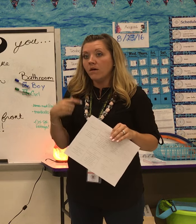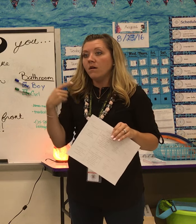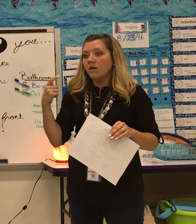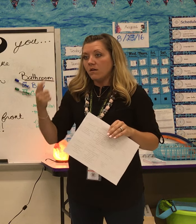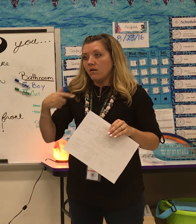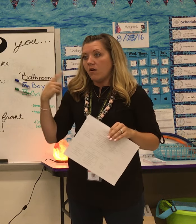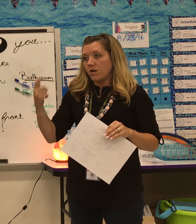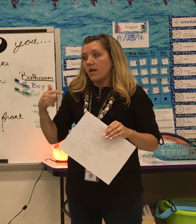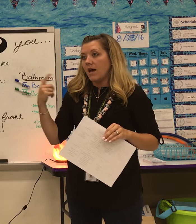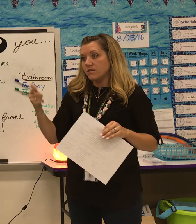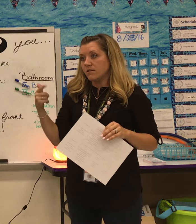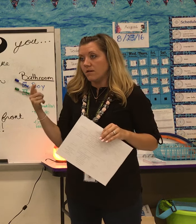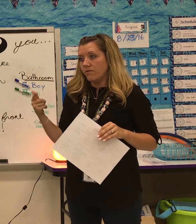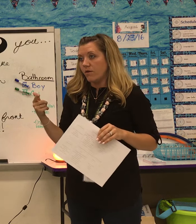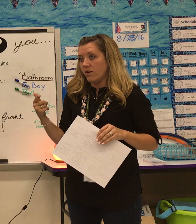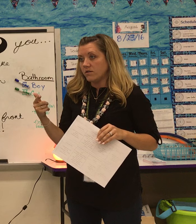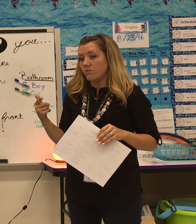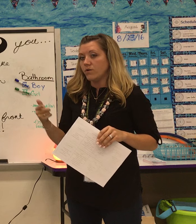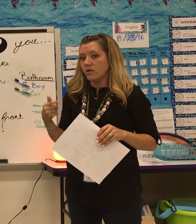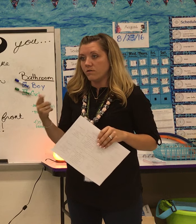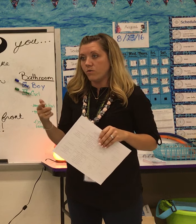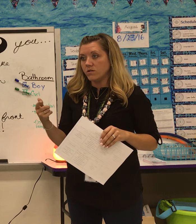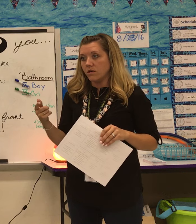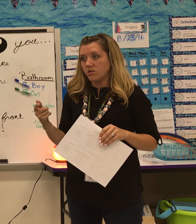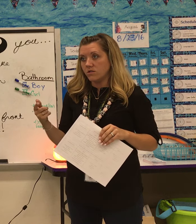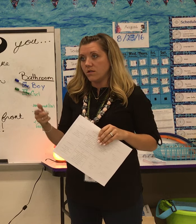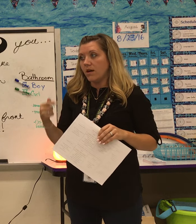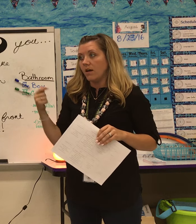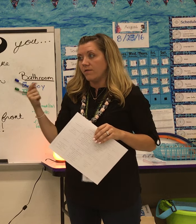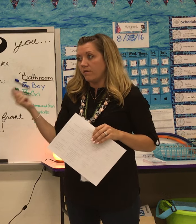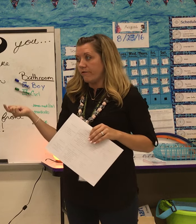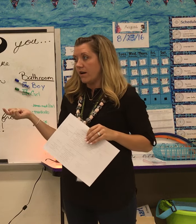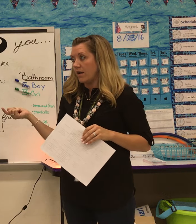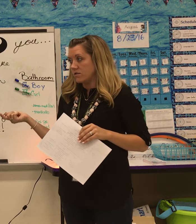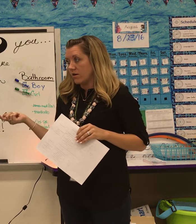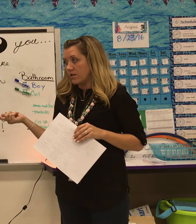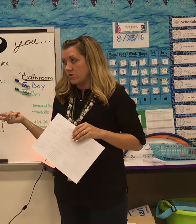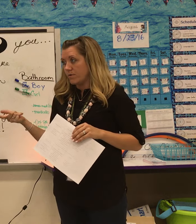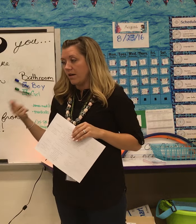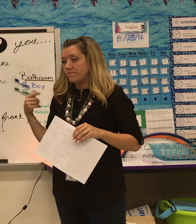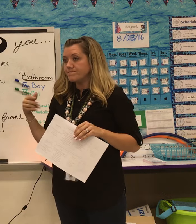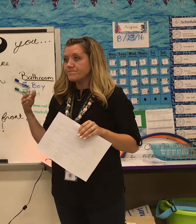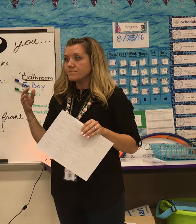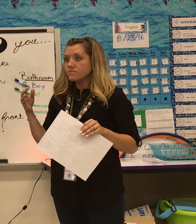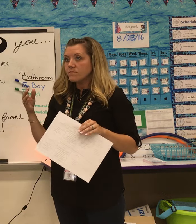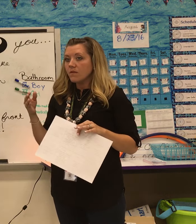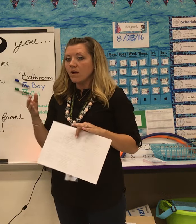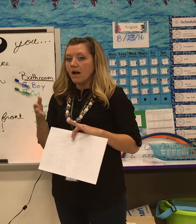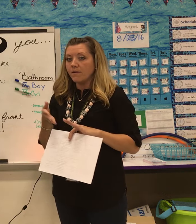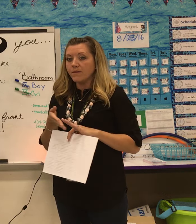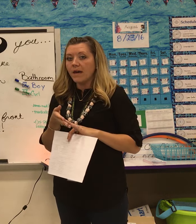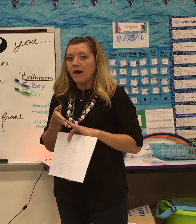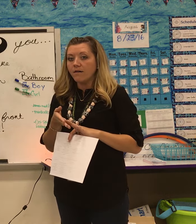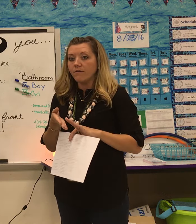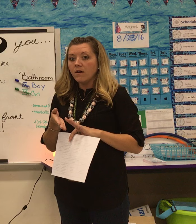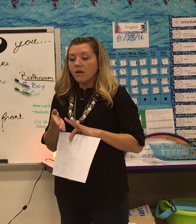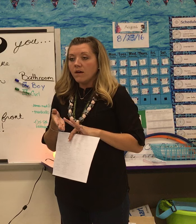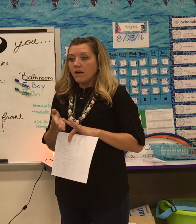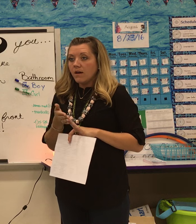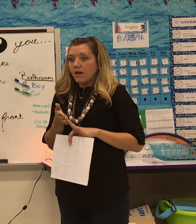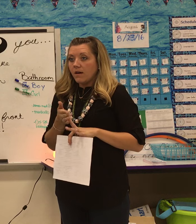keep on task as far as completing the four stations a day, and then Friday is our catch-up day. They